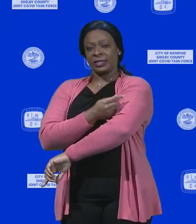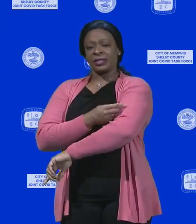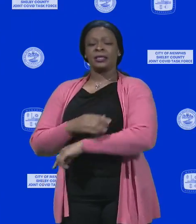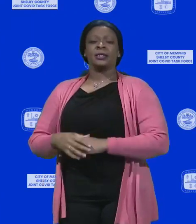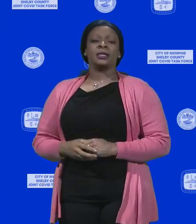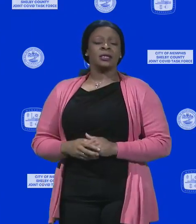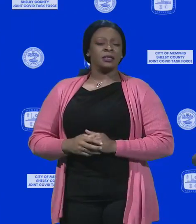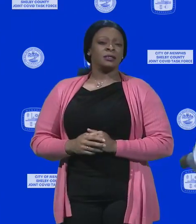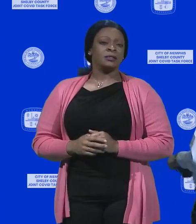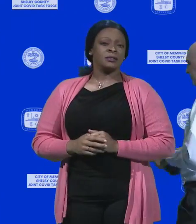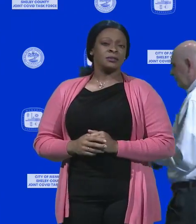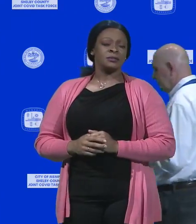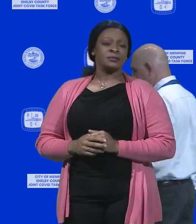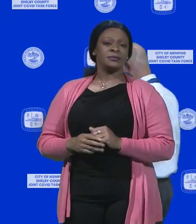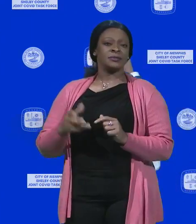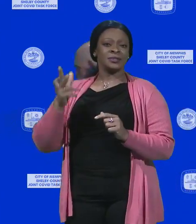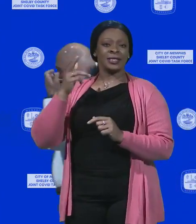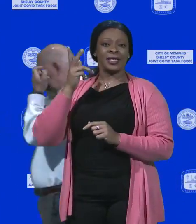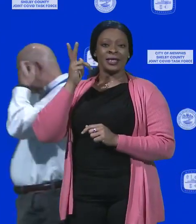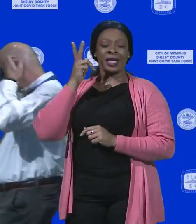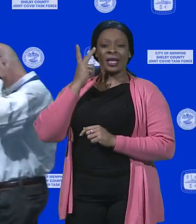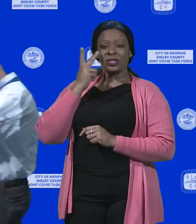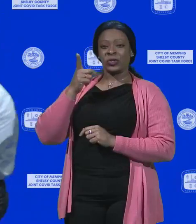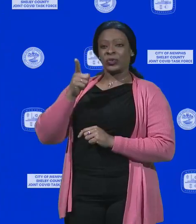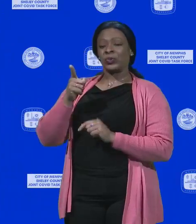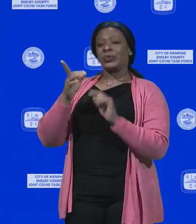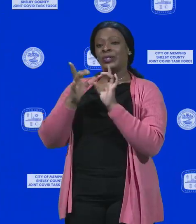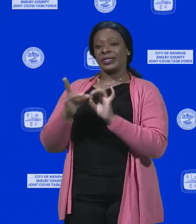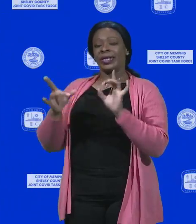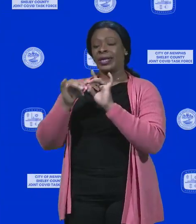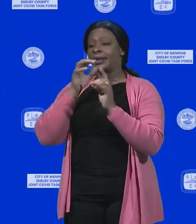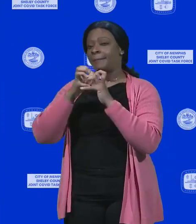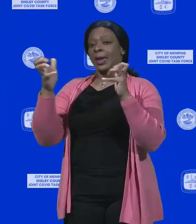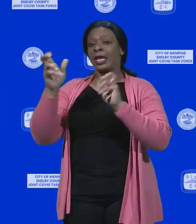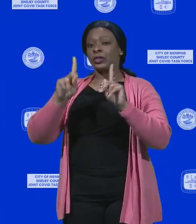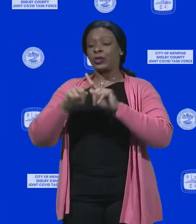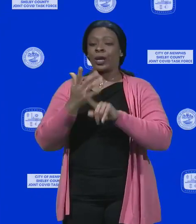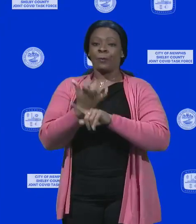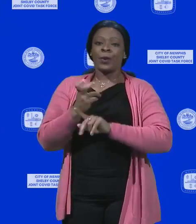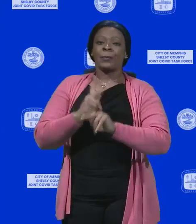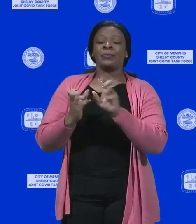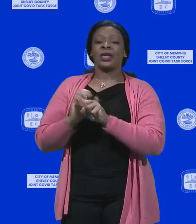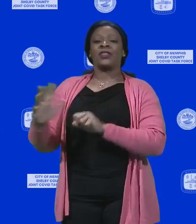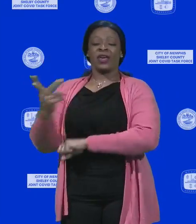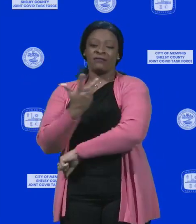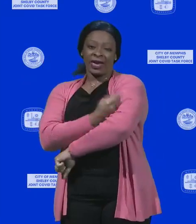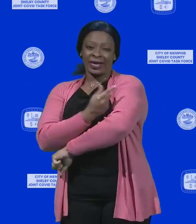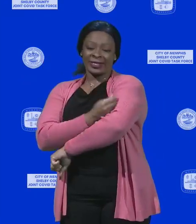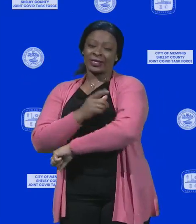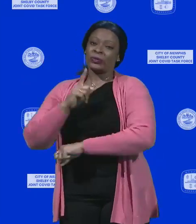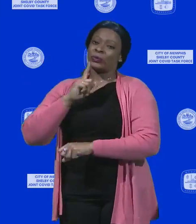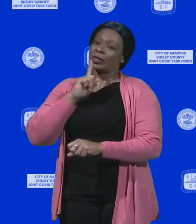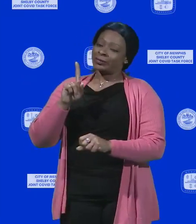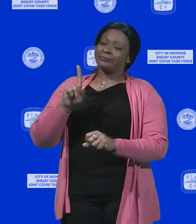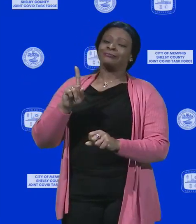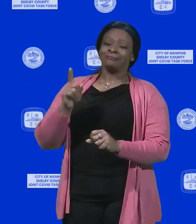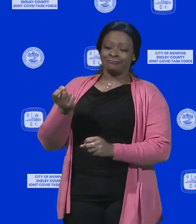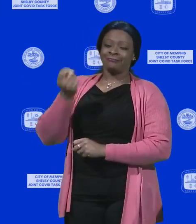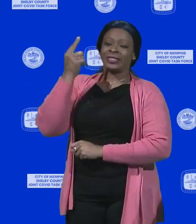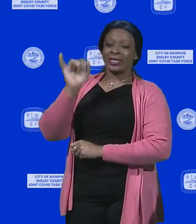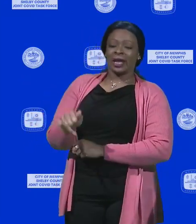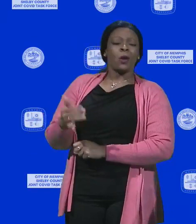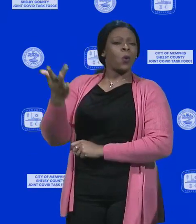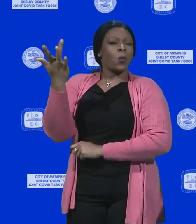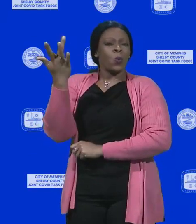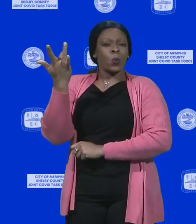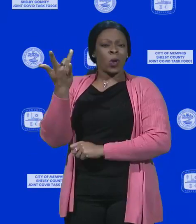program. I hear you standing up there and saying there's not much more you can do to implore people to get vaccinated. I totally hear that. I'm wondering